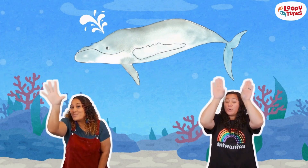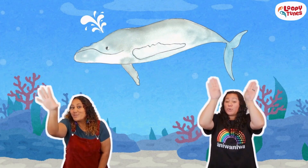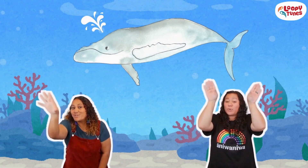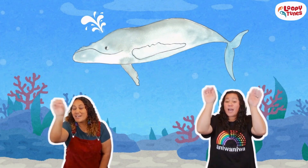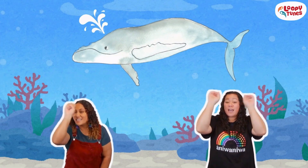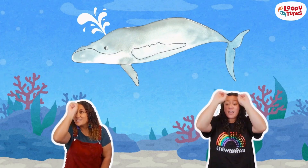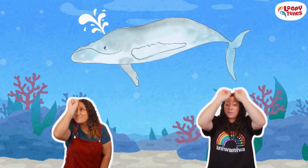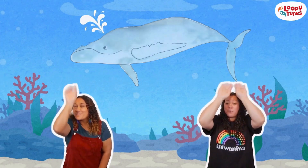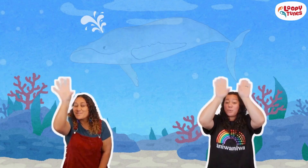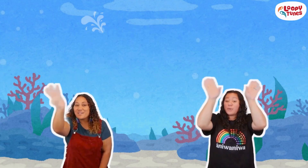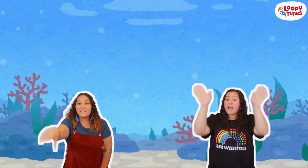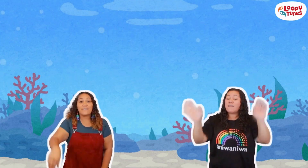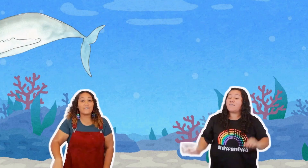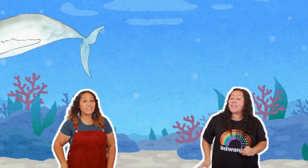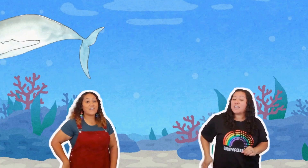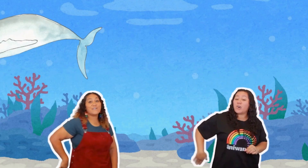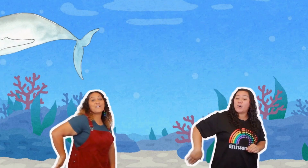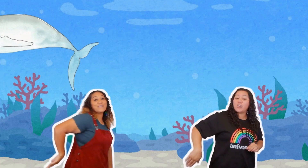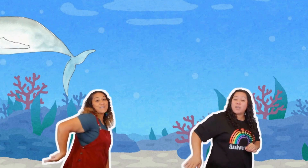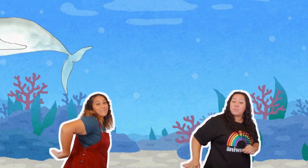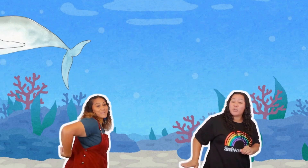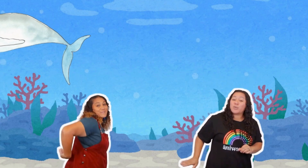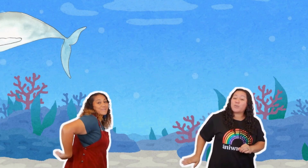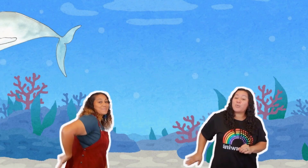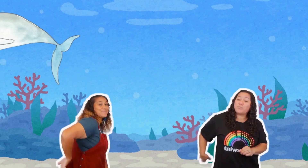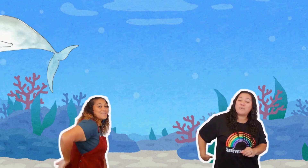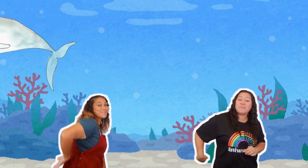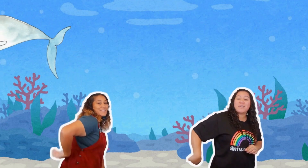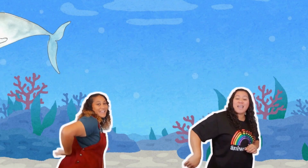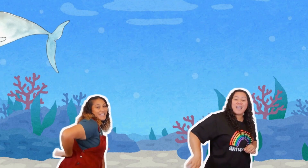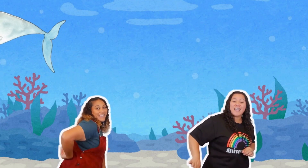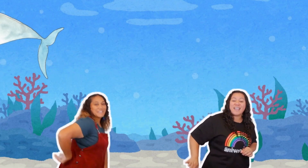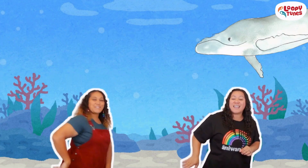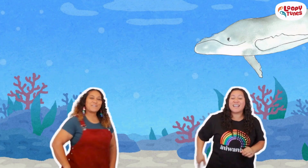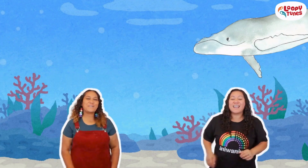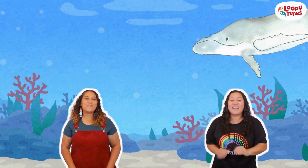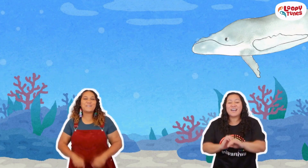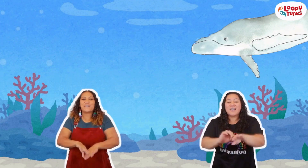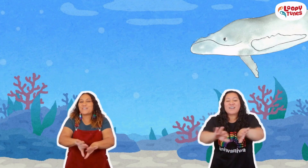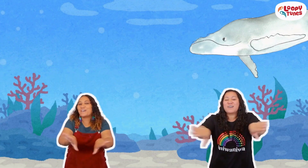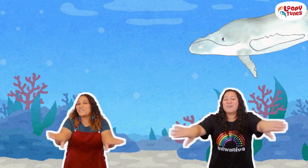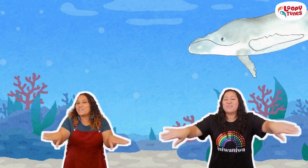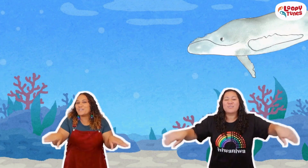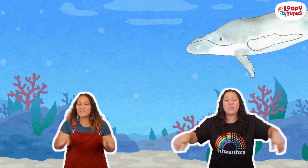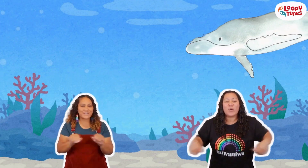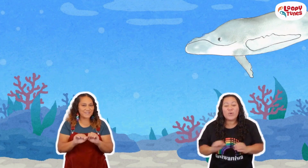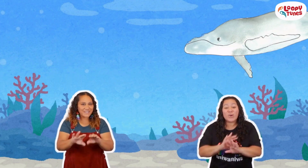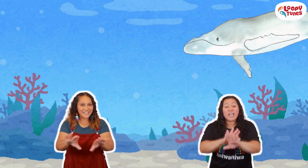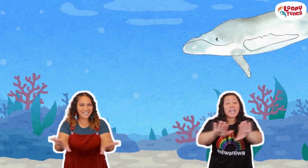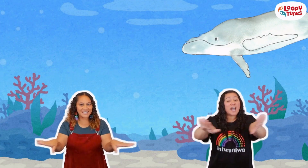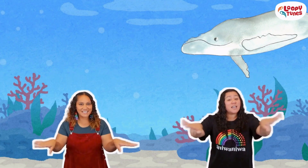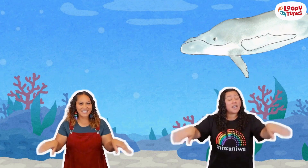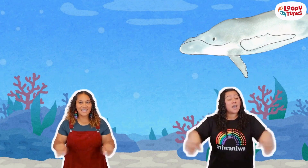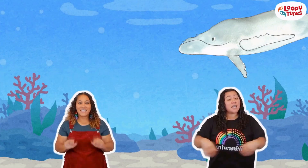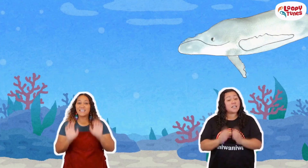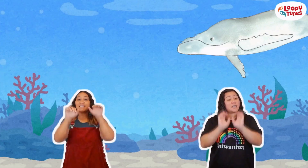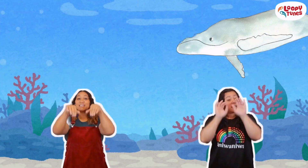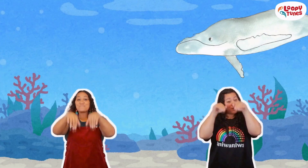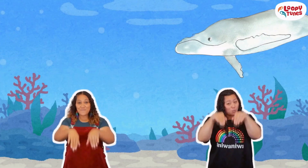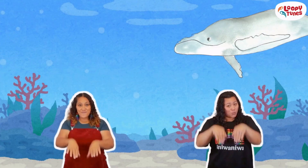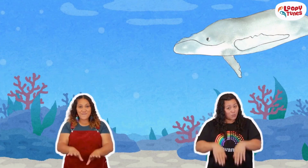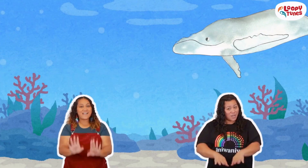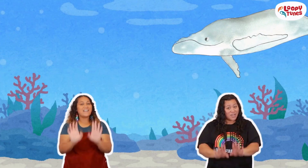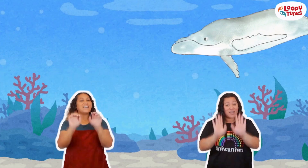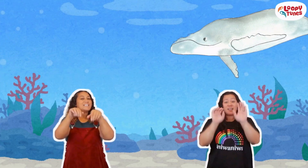Tohorā Pua Pua Fiore Piu Piue, Tohorā Kau Hoe ana I